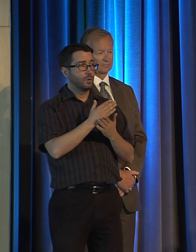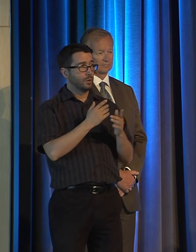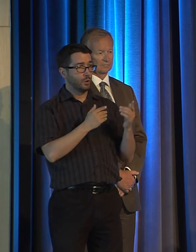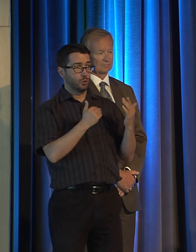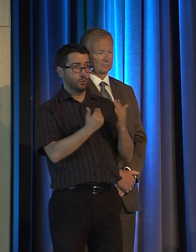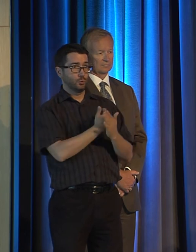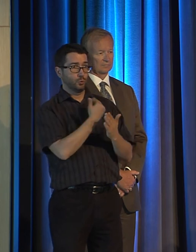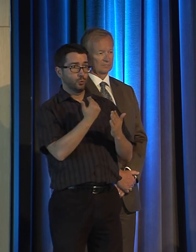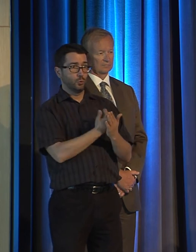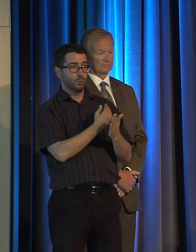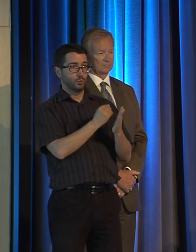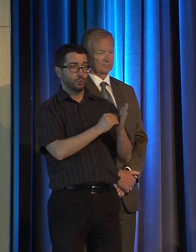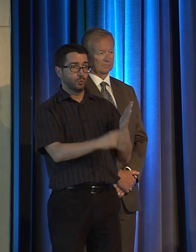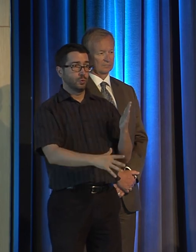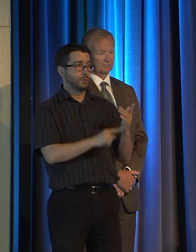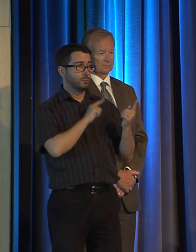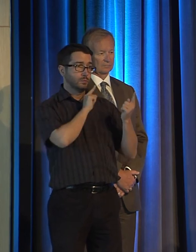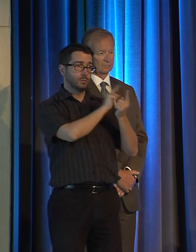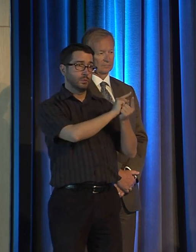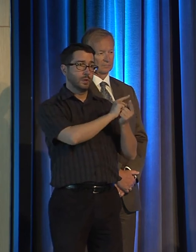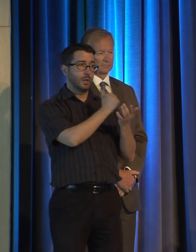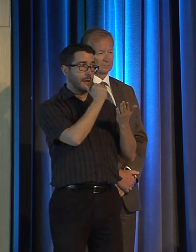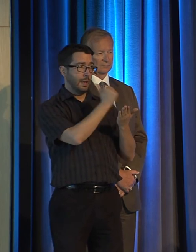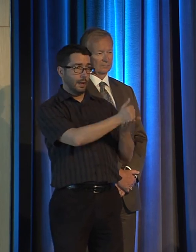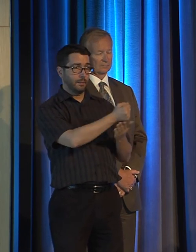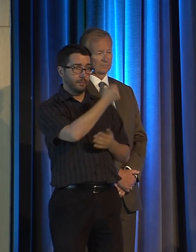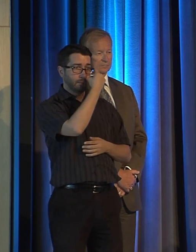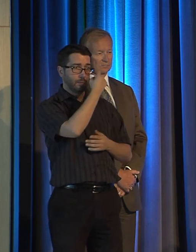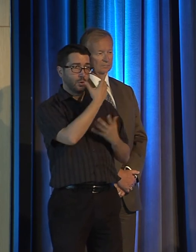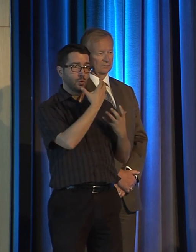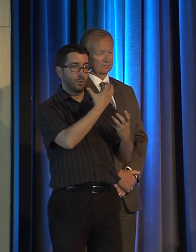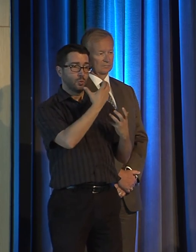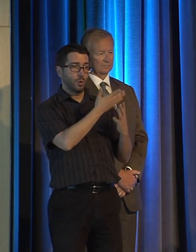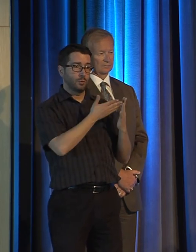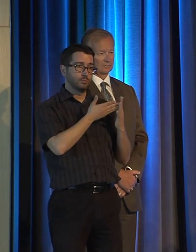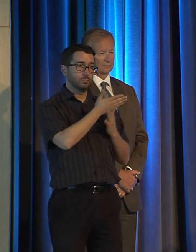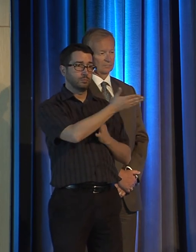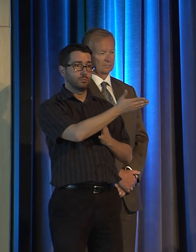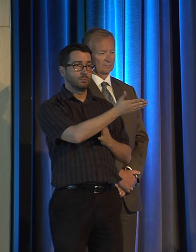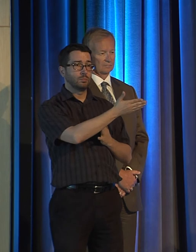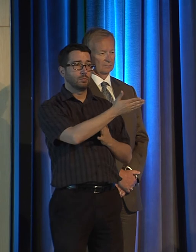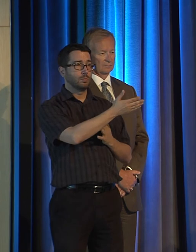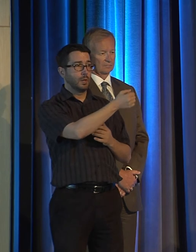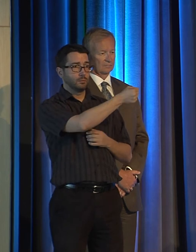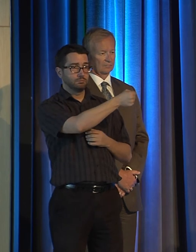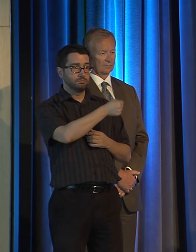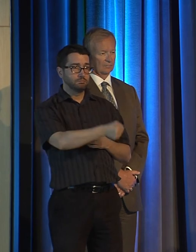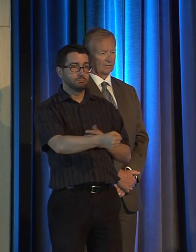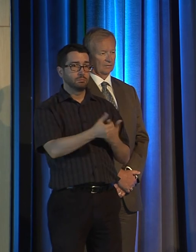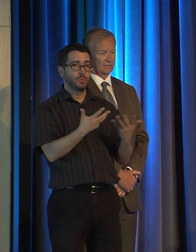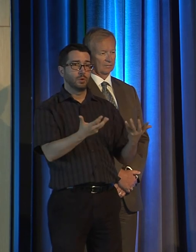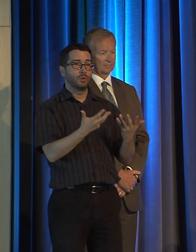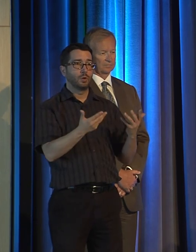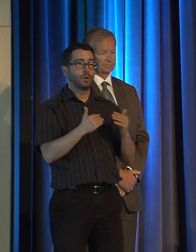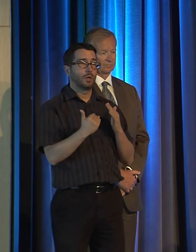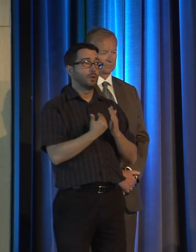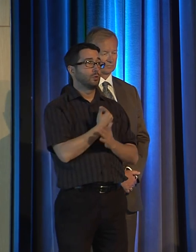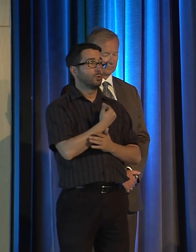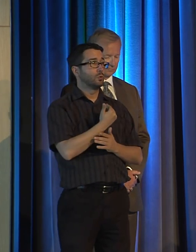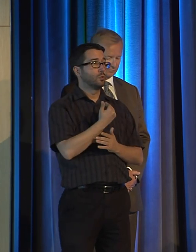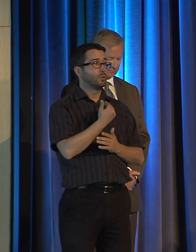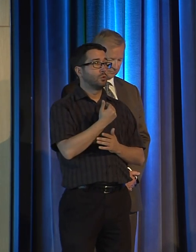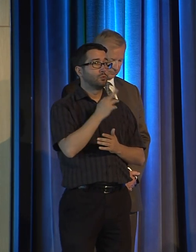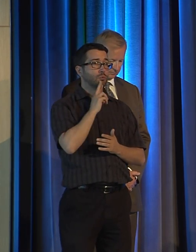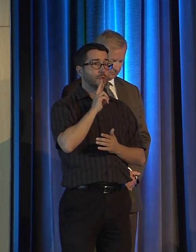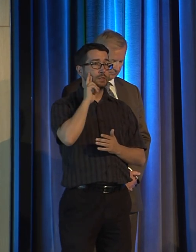new students and help them understand that we really want to follow them through their career. And as the new residents come out, we